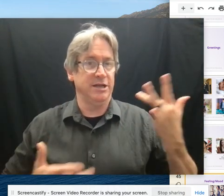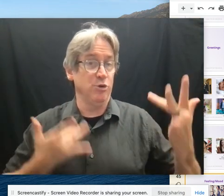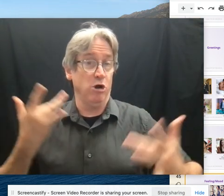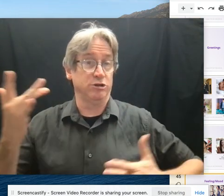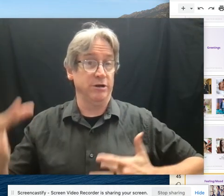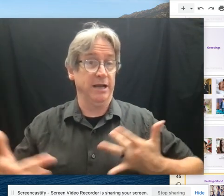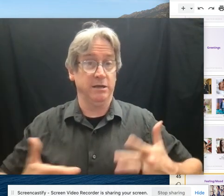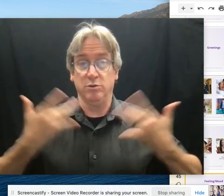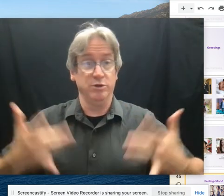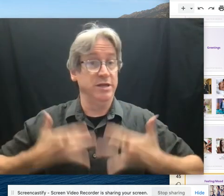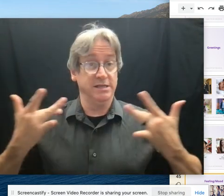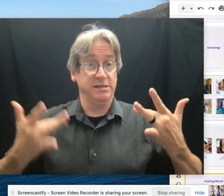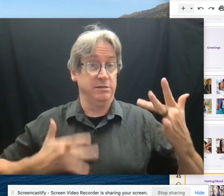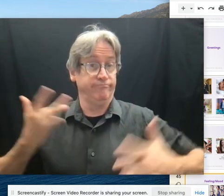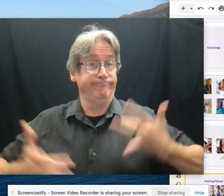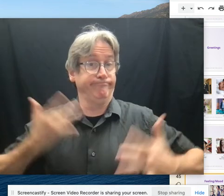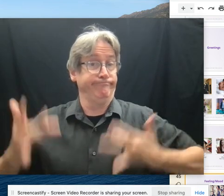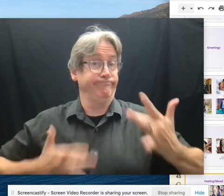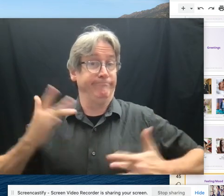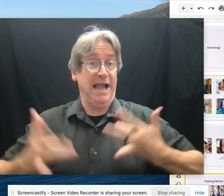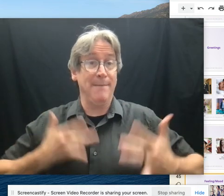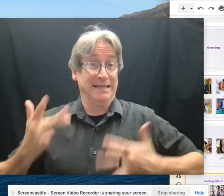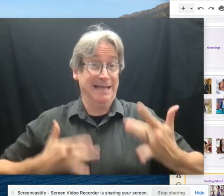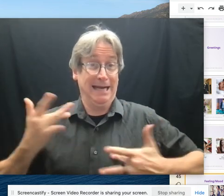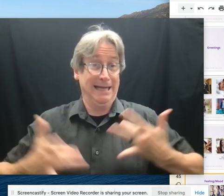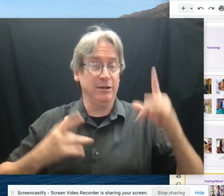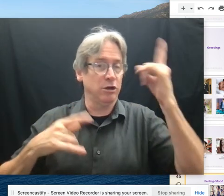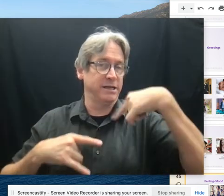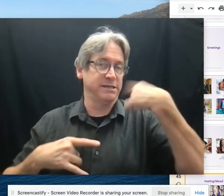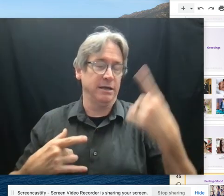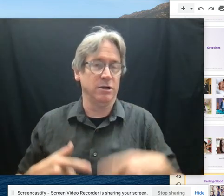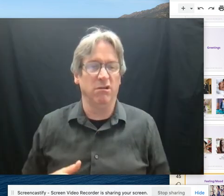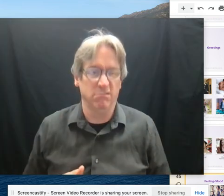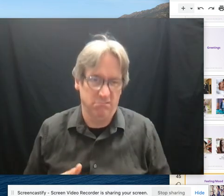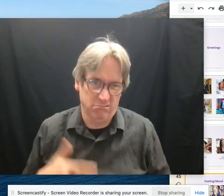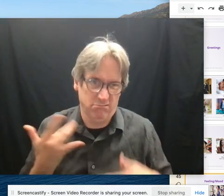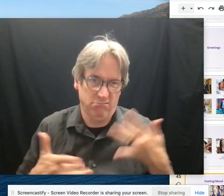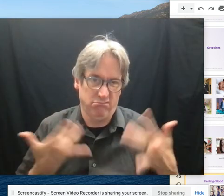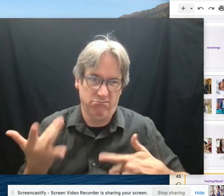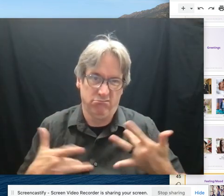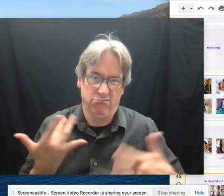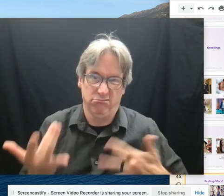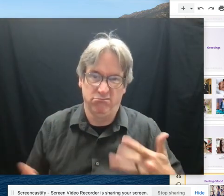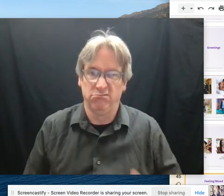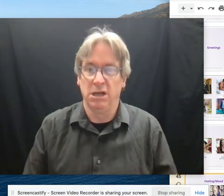Excited. You alternate. You don't do this. I'm excited and look excited. Don't go